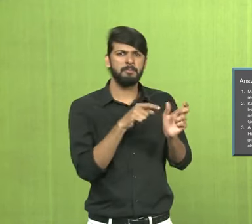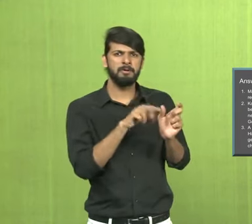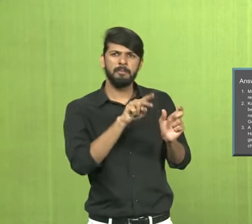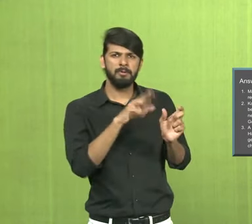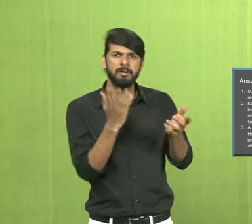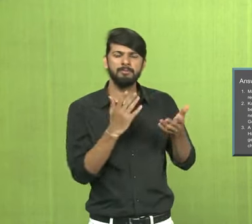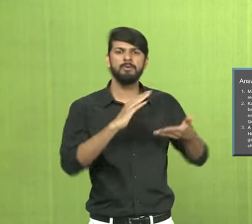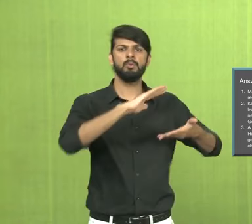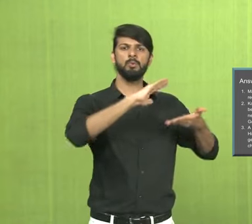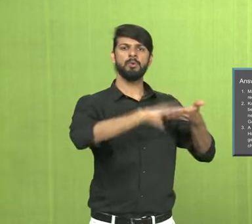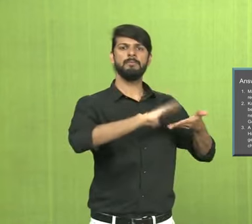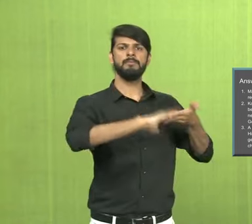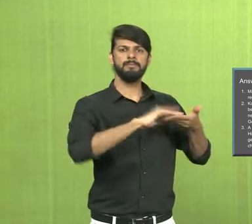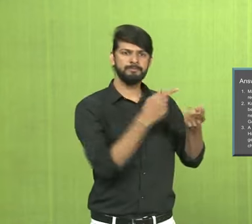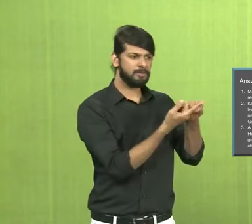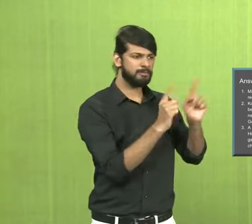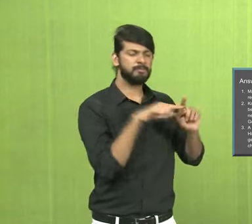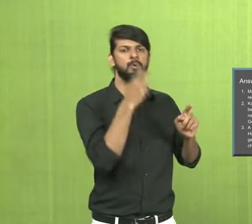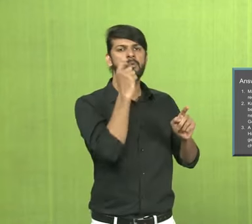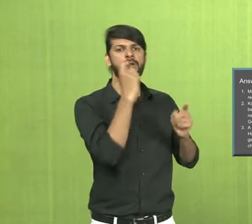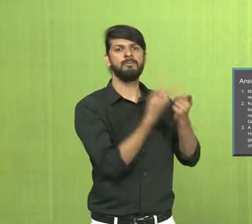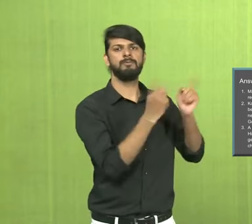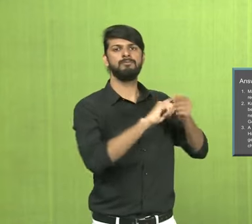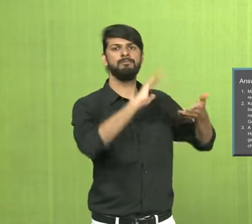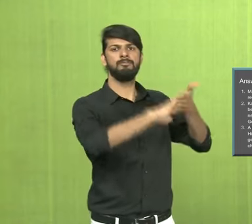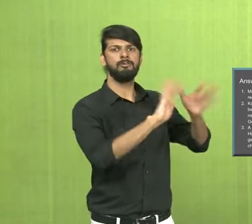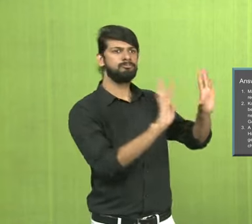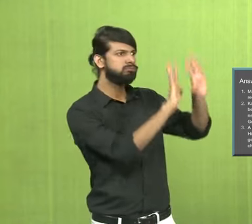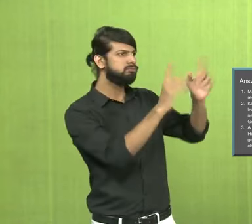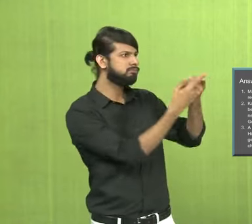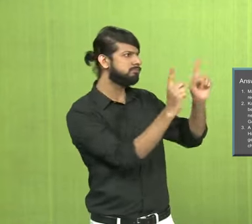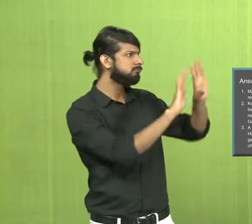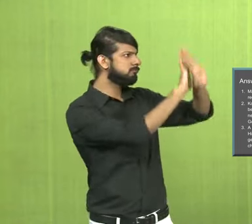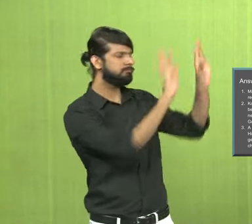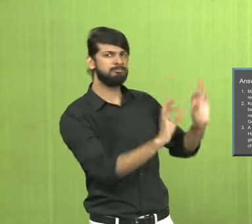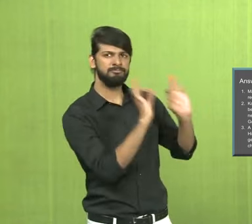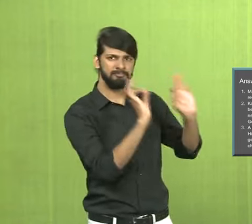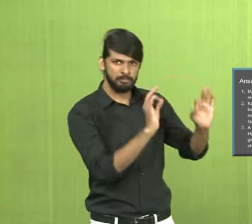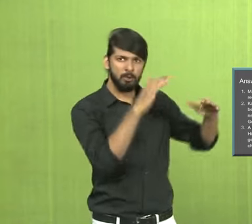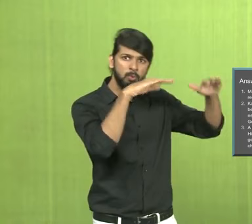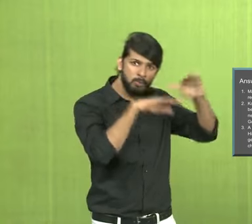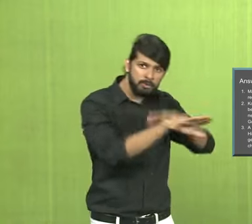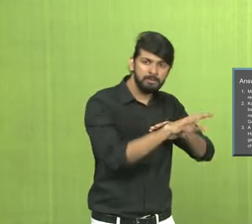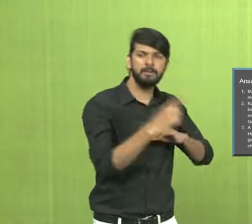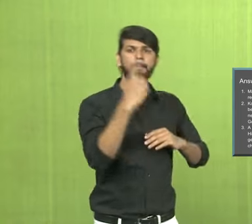The Kohbar Ghar is the groom's designated room in the bride's